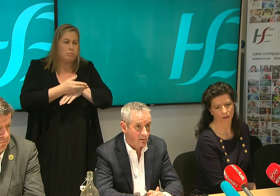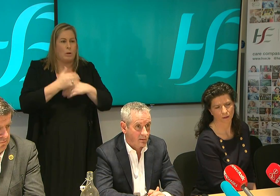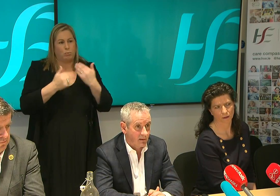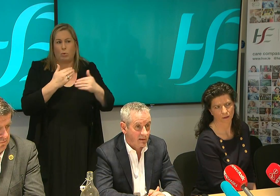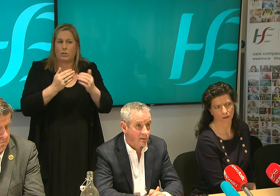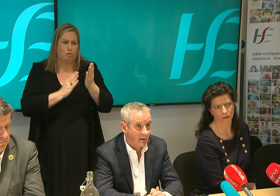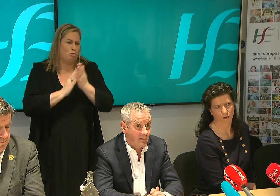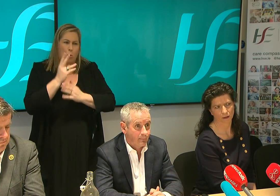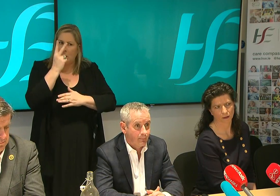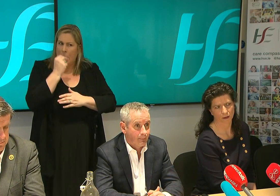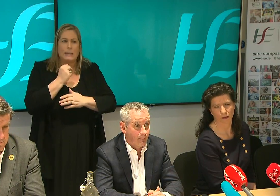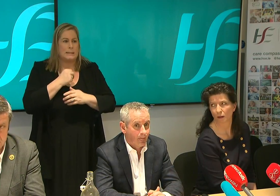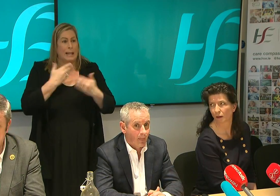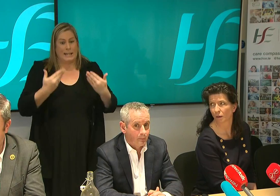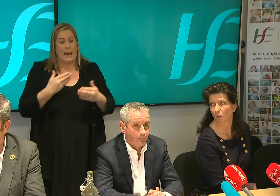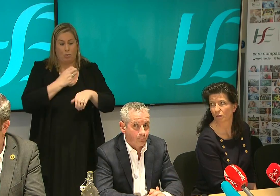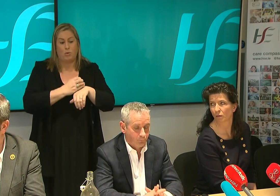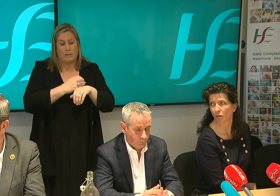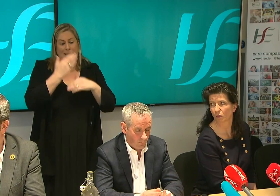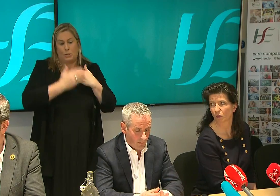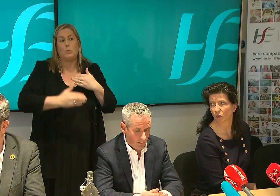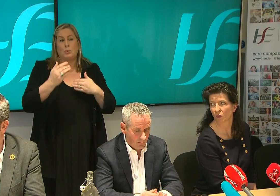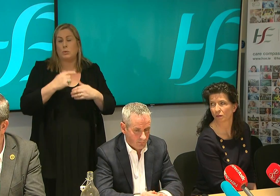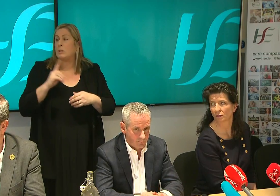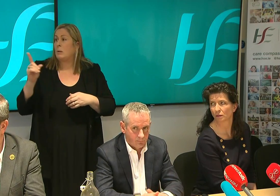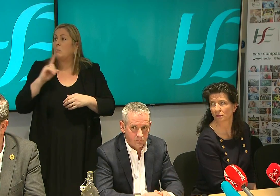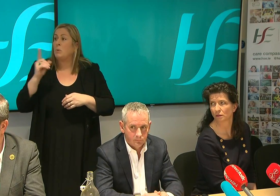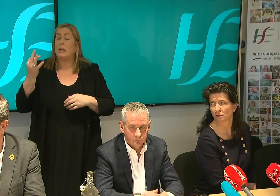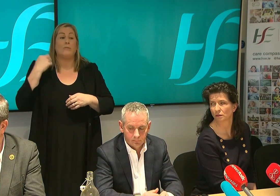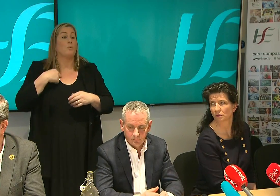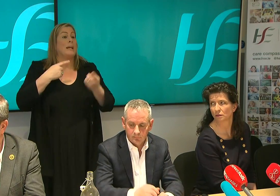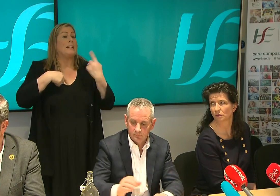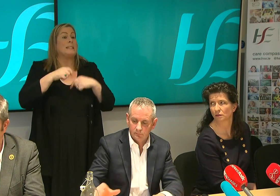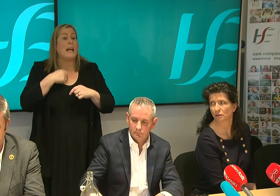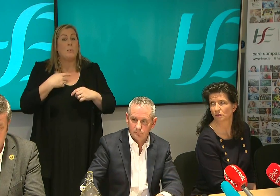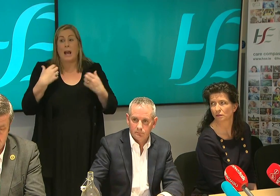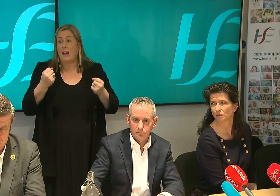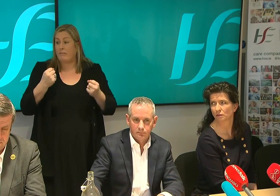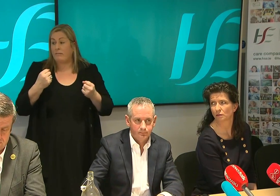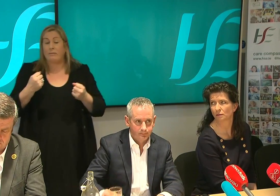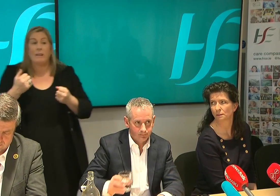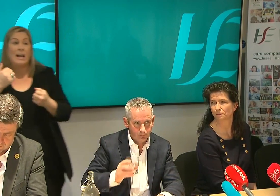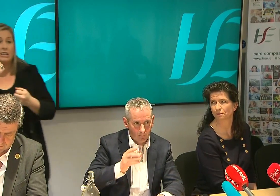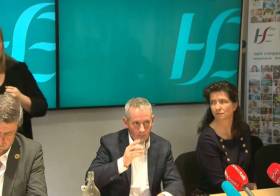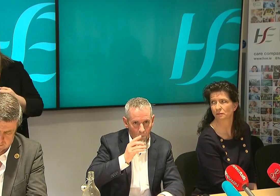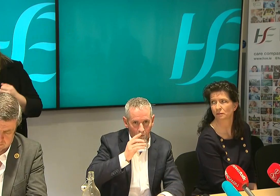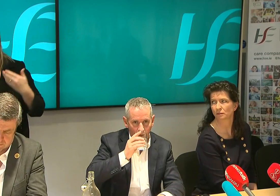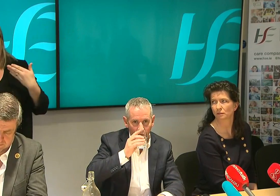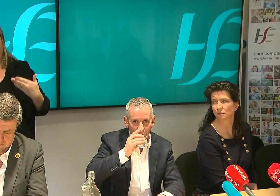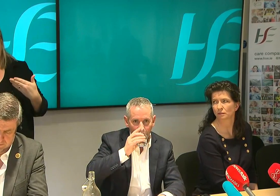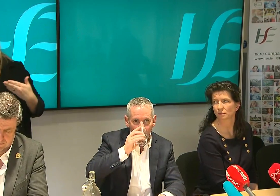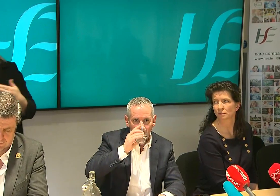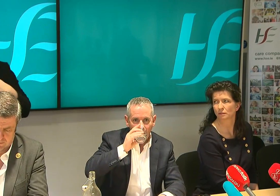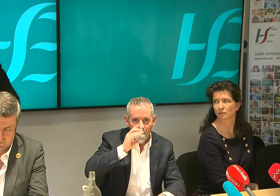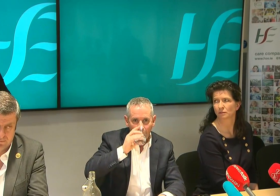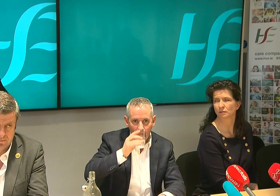and throughout right as we speak. I think it's fair to say that if we give you a number right now, by the time this press conference is finished, that number